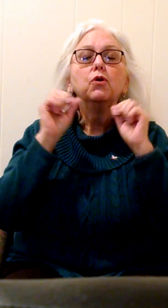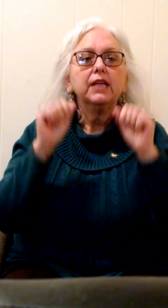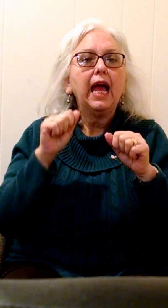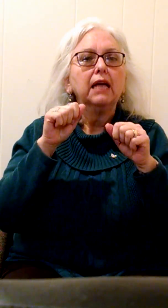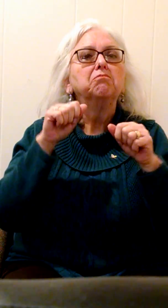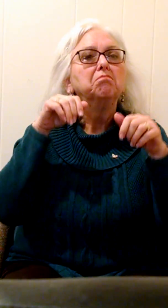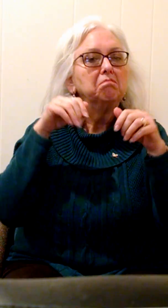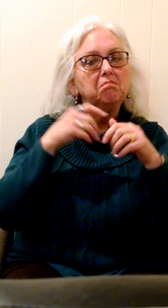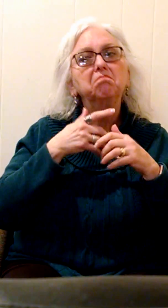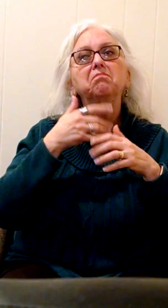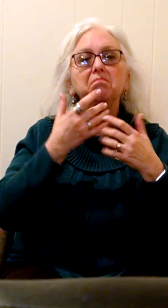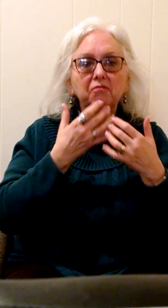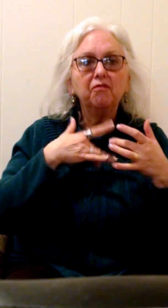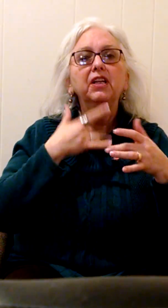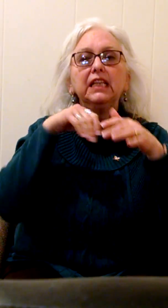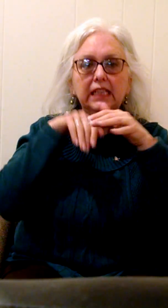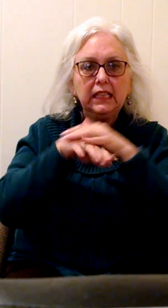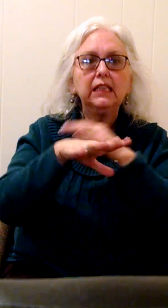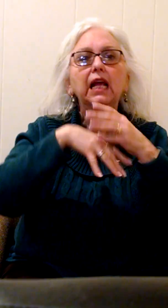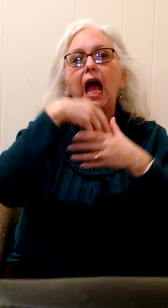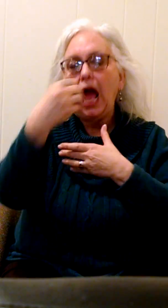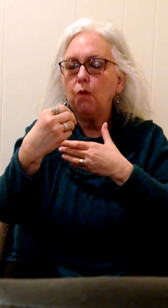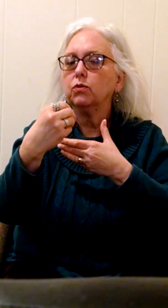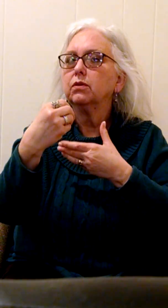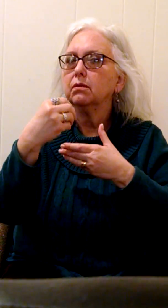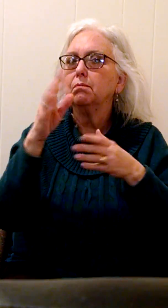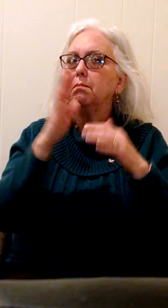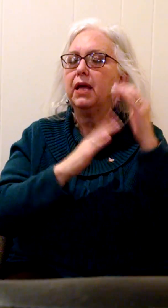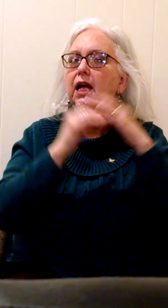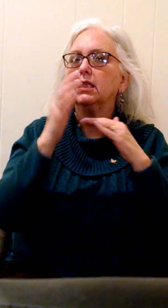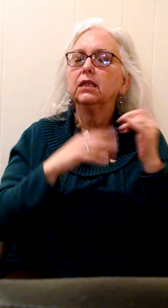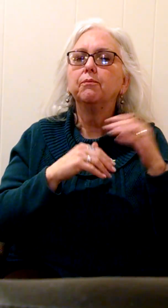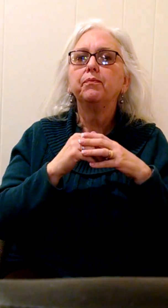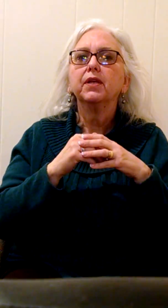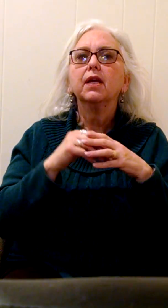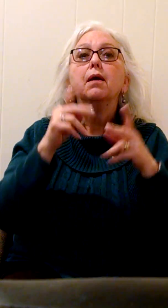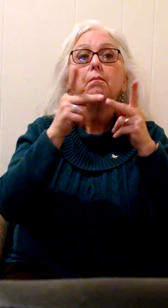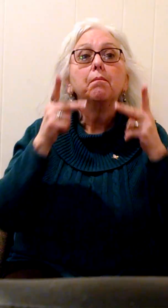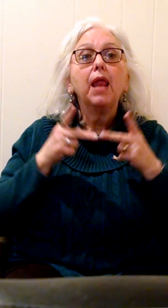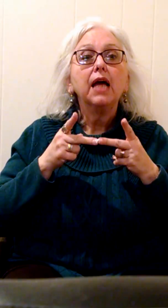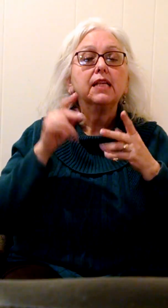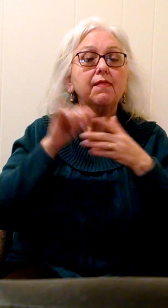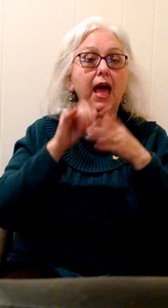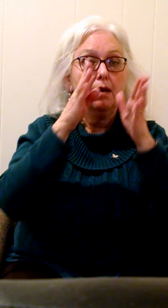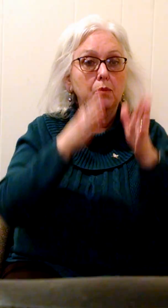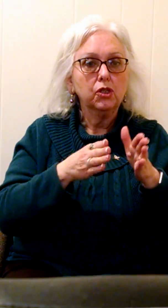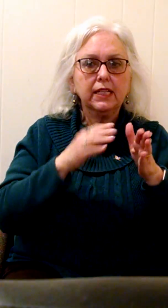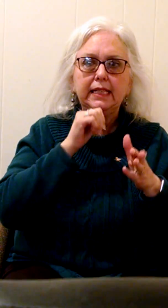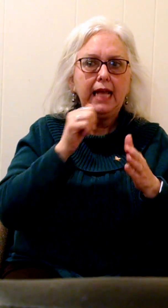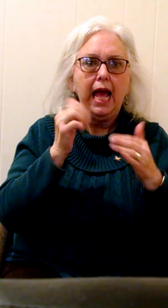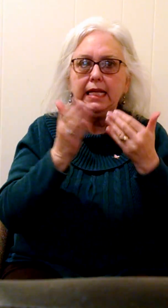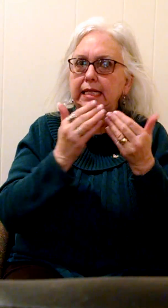to freely exit buildings. Sites where an individual is not readily available